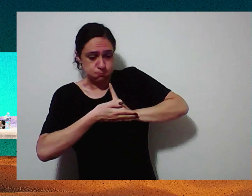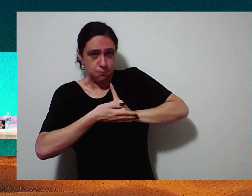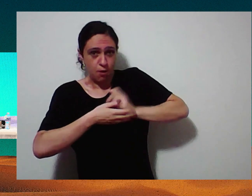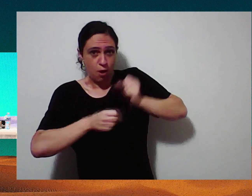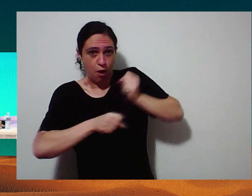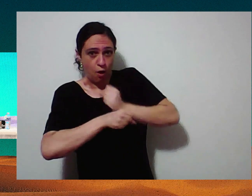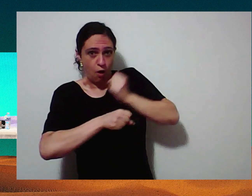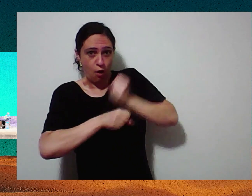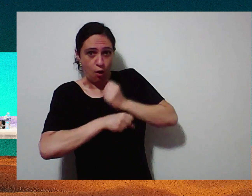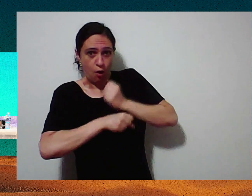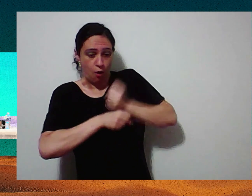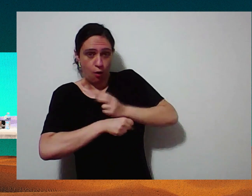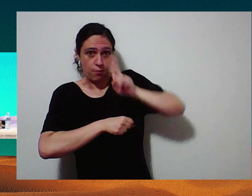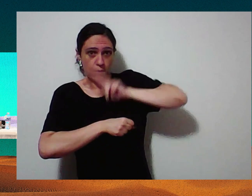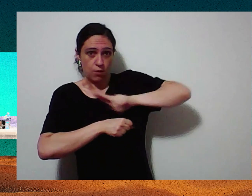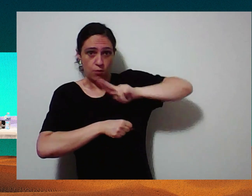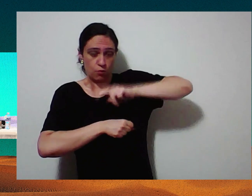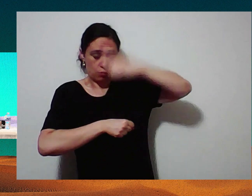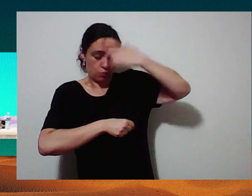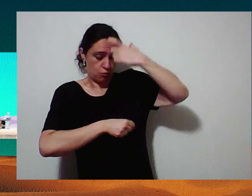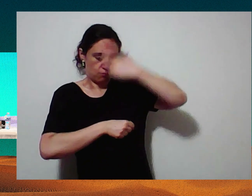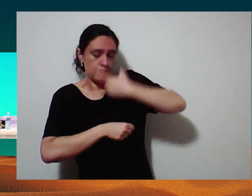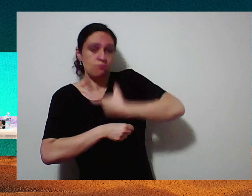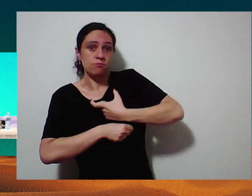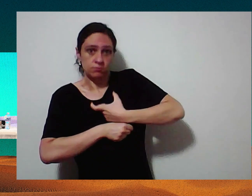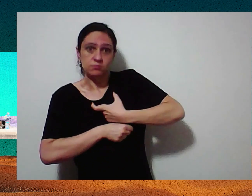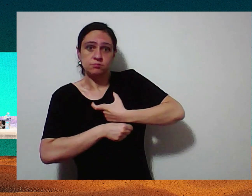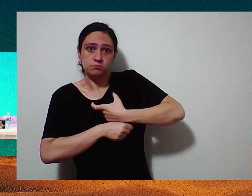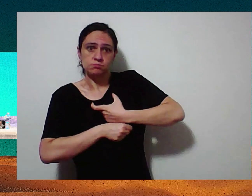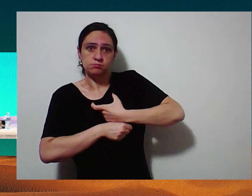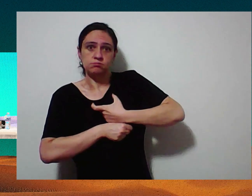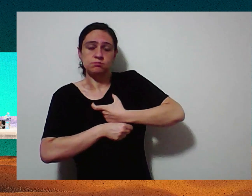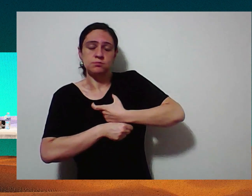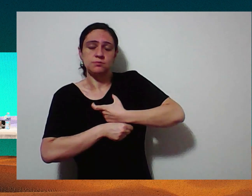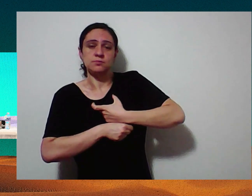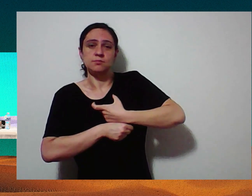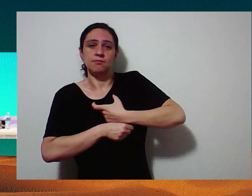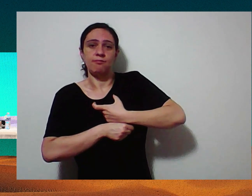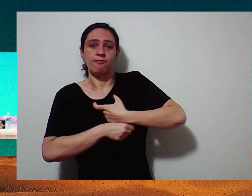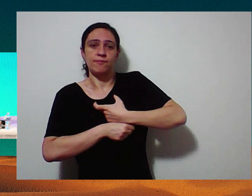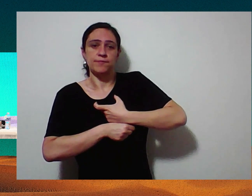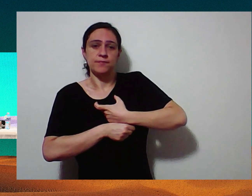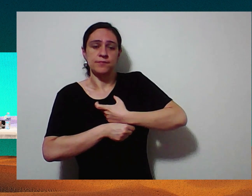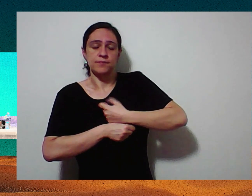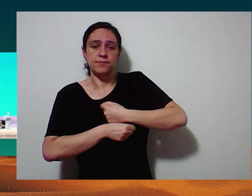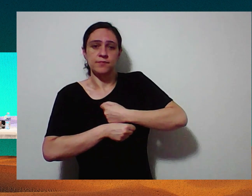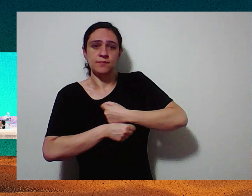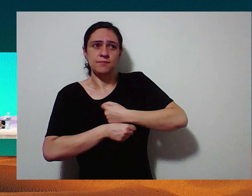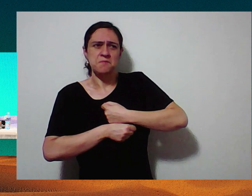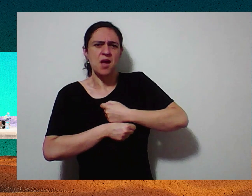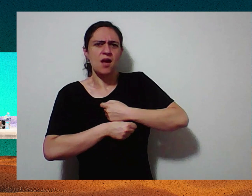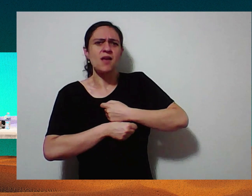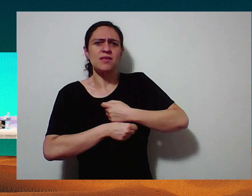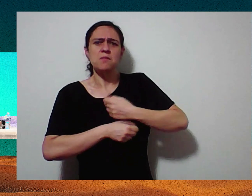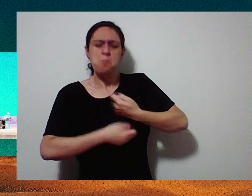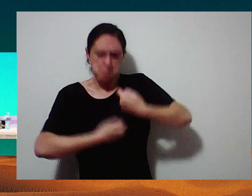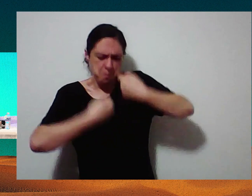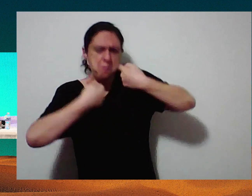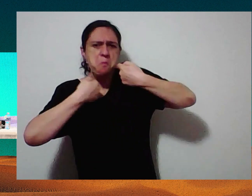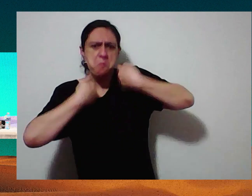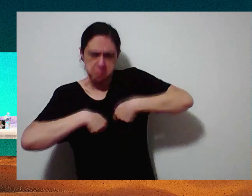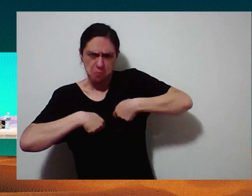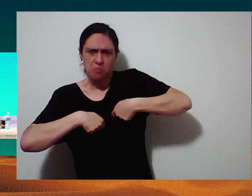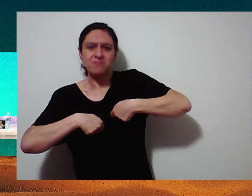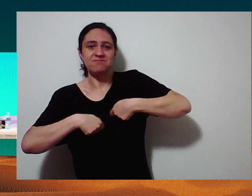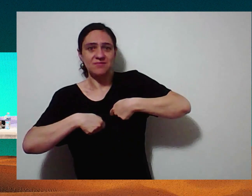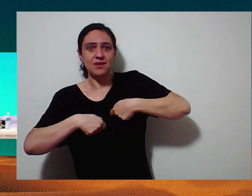I allow this unlimited God to come within me and do his work in me, que poder terei para fazer a obra de Deus? É o poder de Deus. what